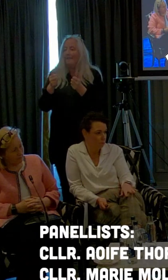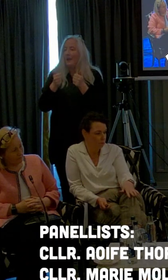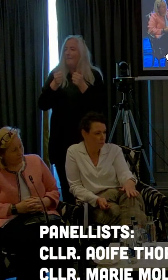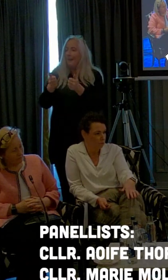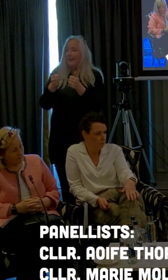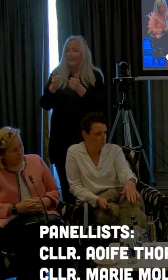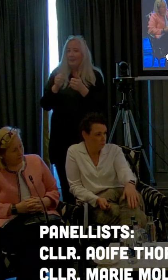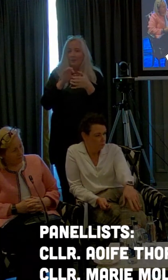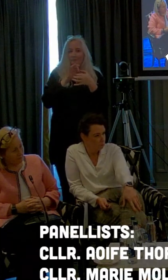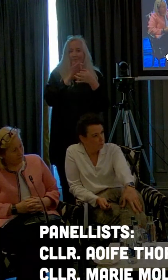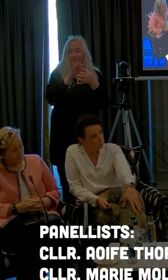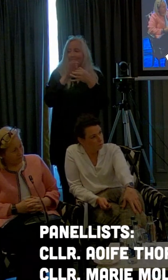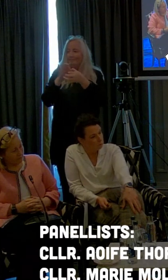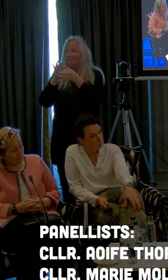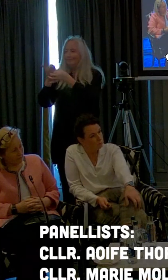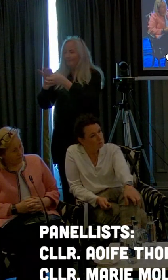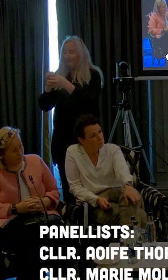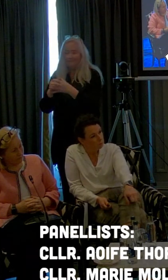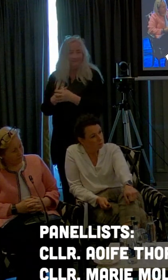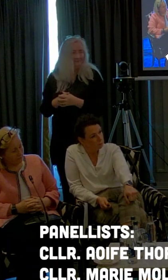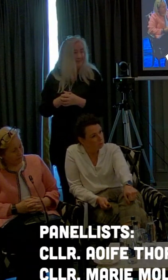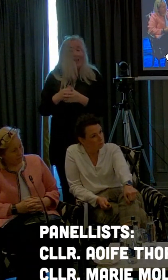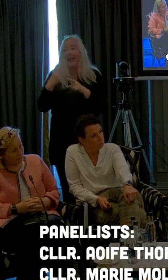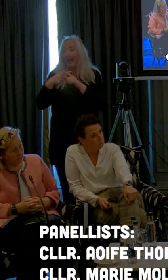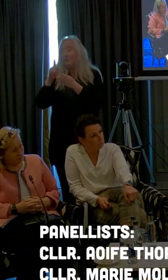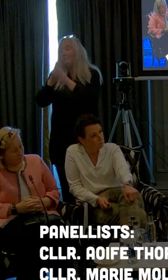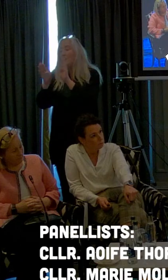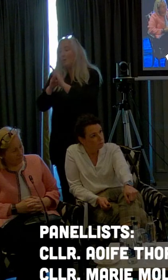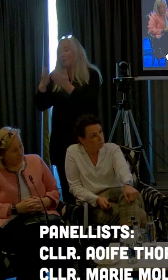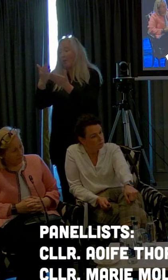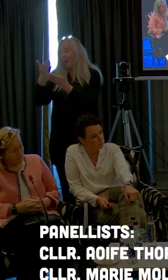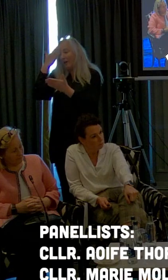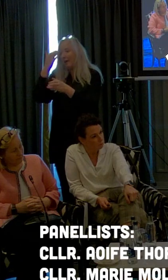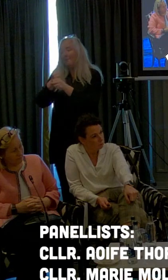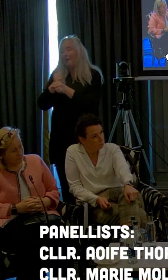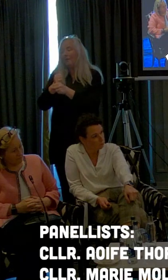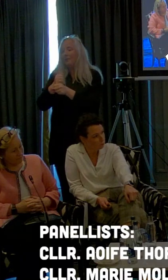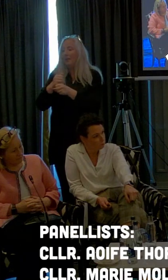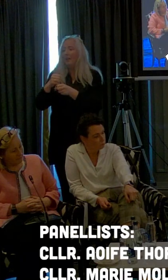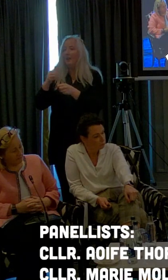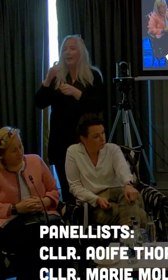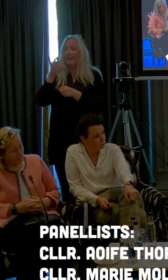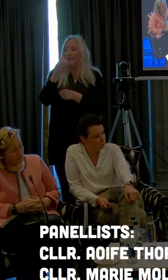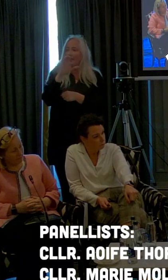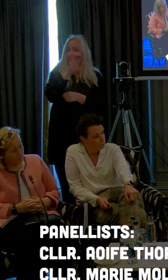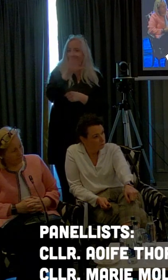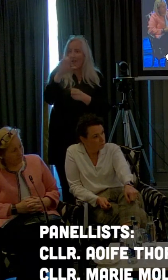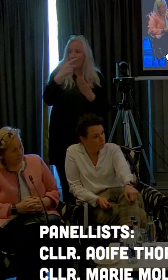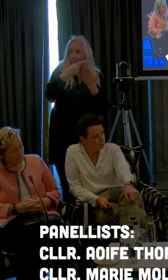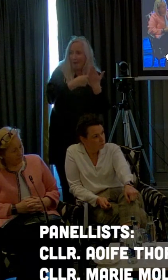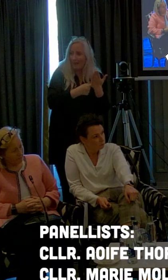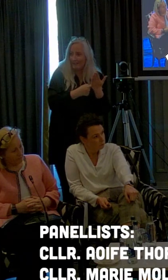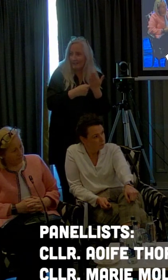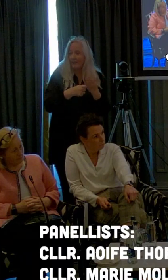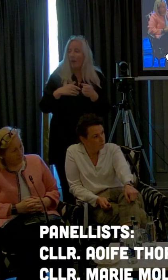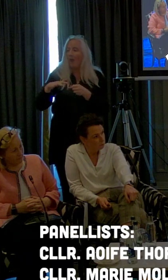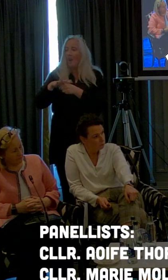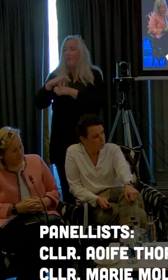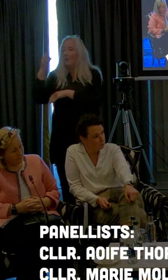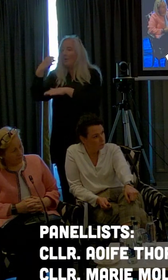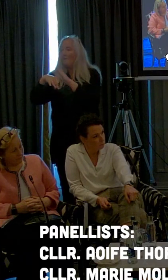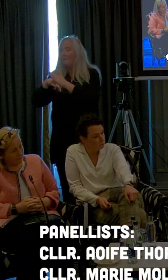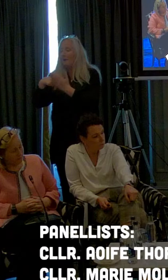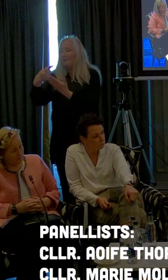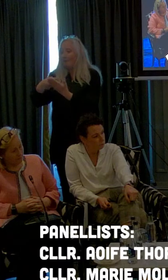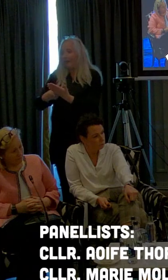and changes to actual local government policy and to Kerry County Council policy, so to speak. But